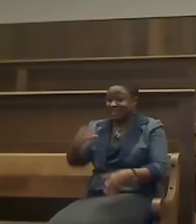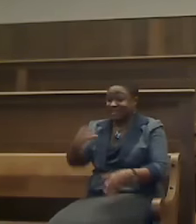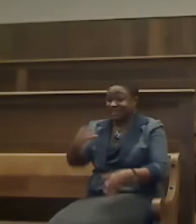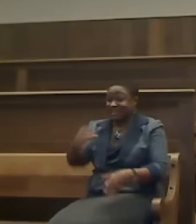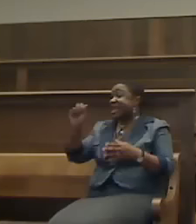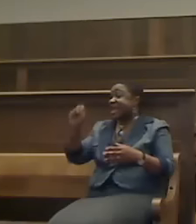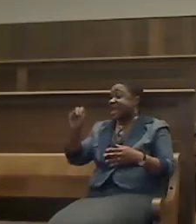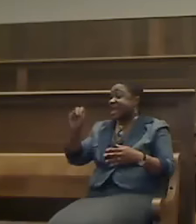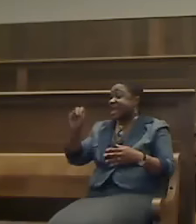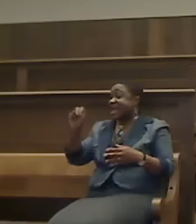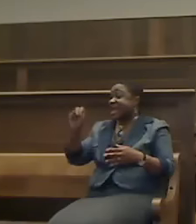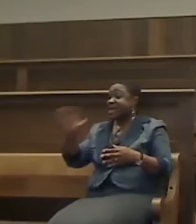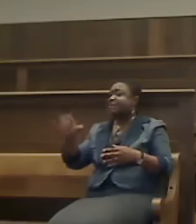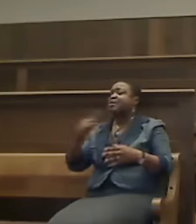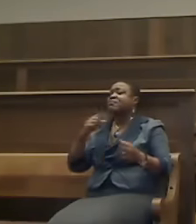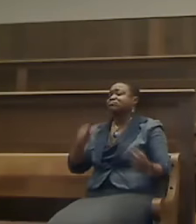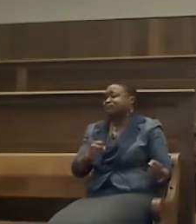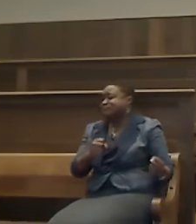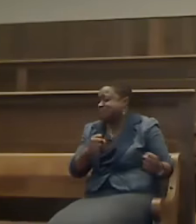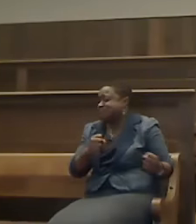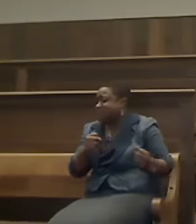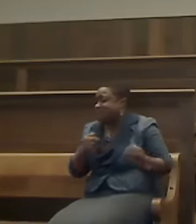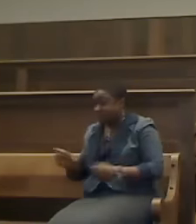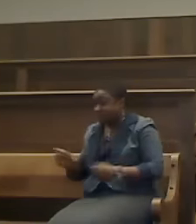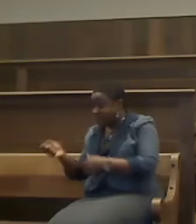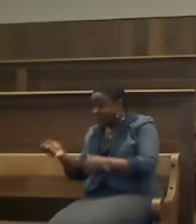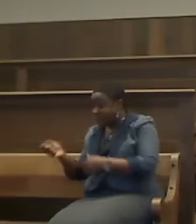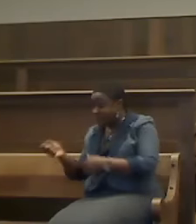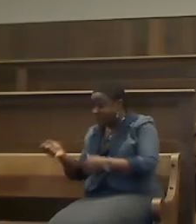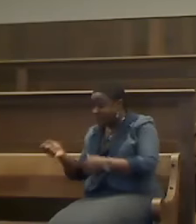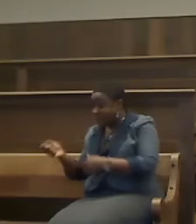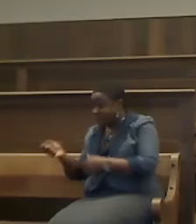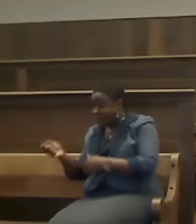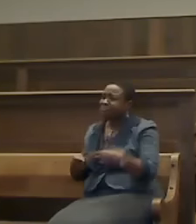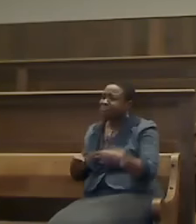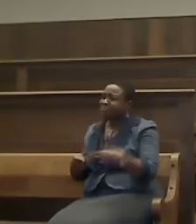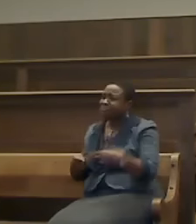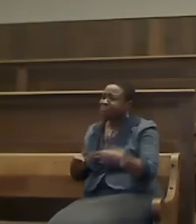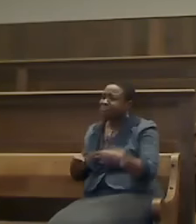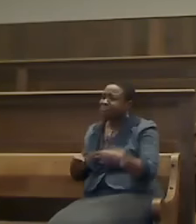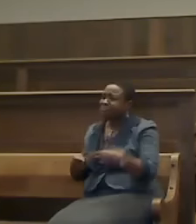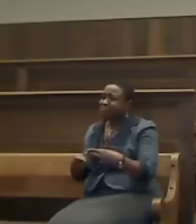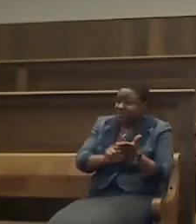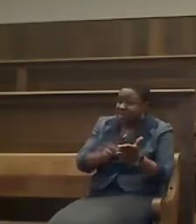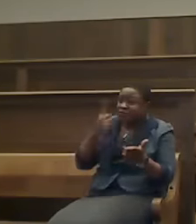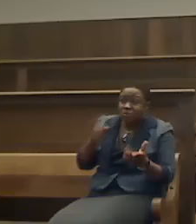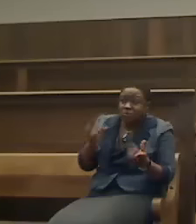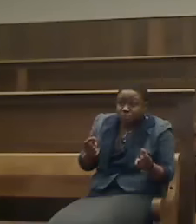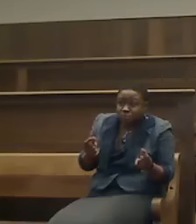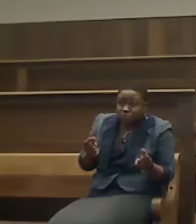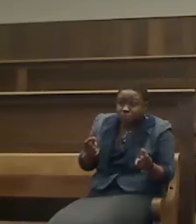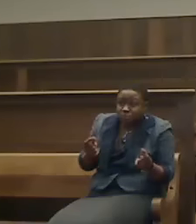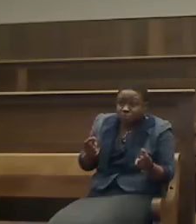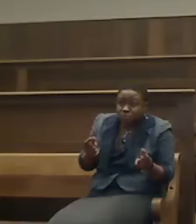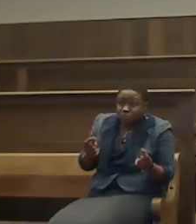more powerful than the antibiotics we take as pills in many cases, and it's designed, in its design, it kills, it's like the Darth